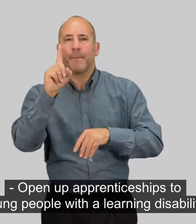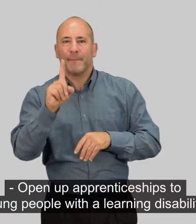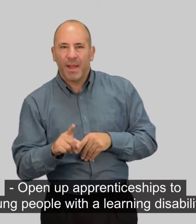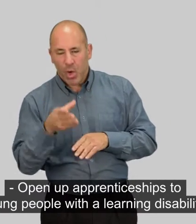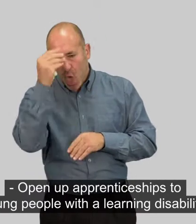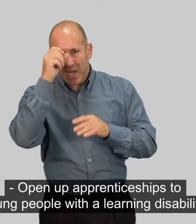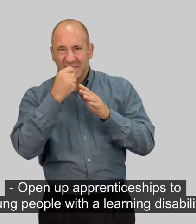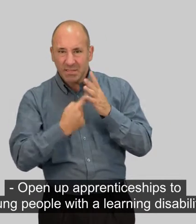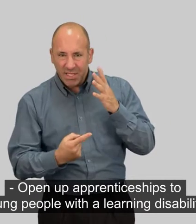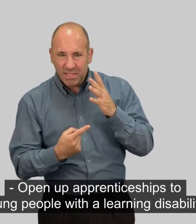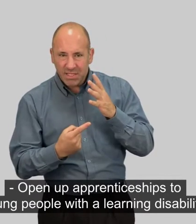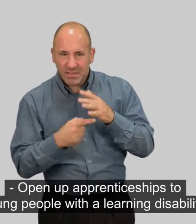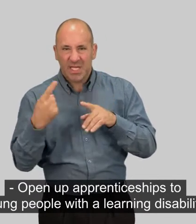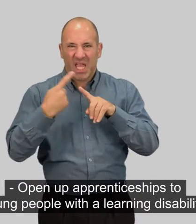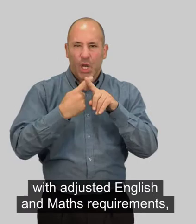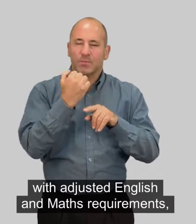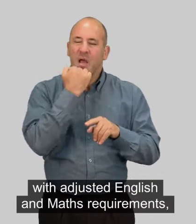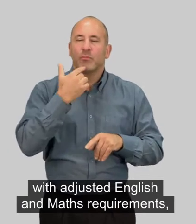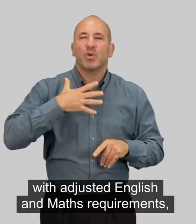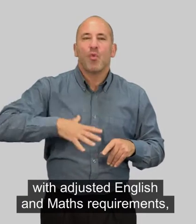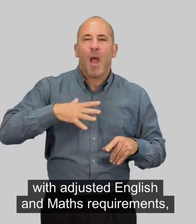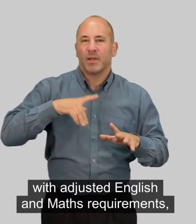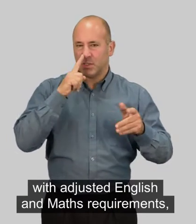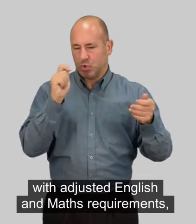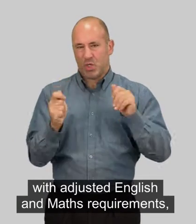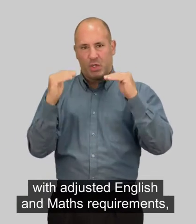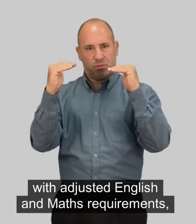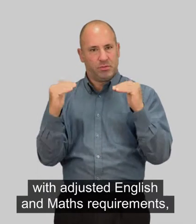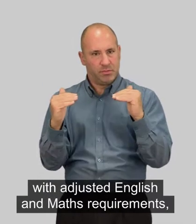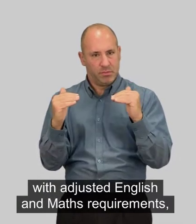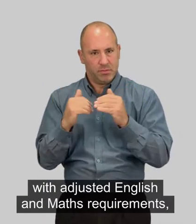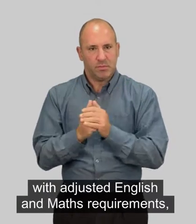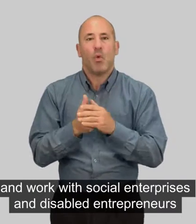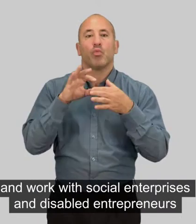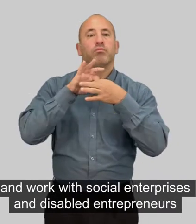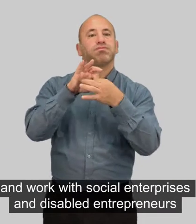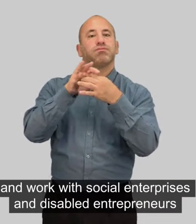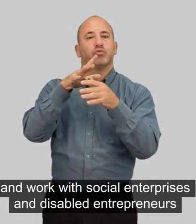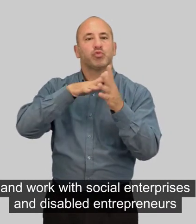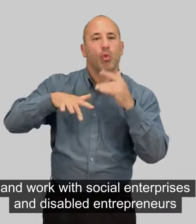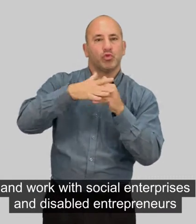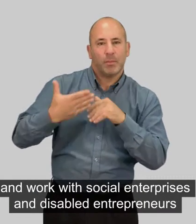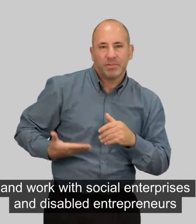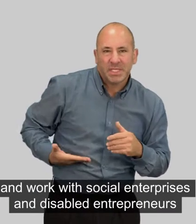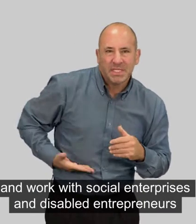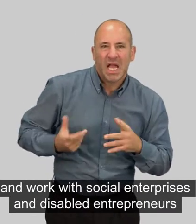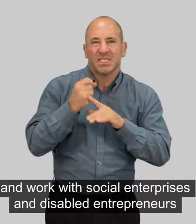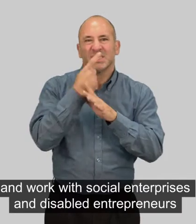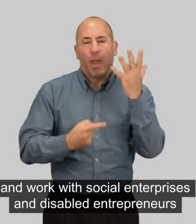people with a learning disability, with adjusted English and maths requirements, and work with social enterprises and